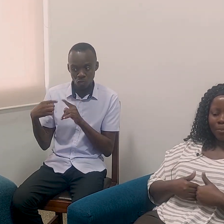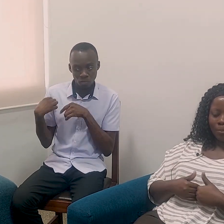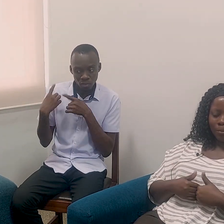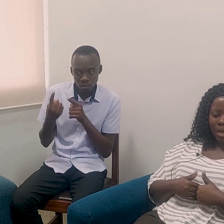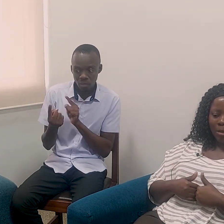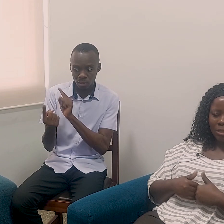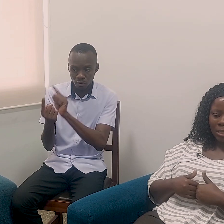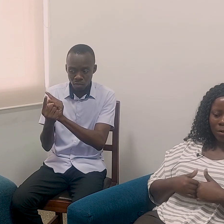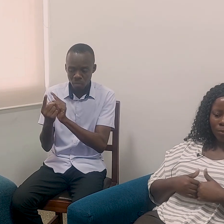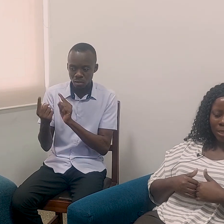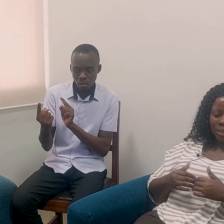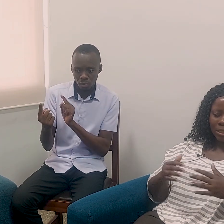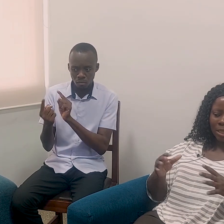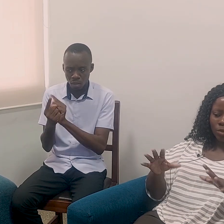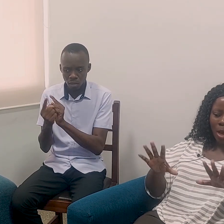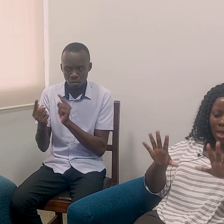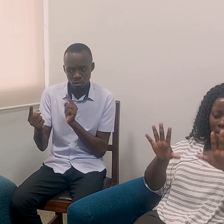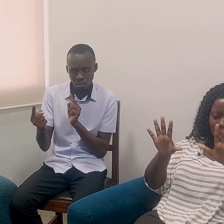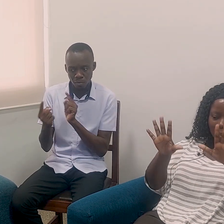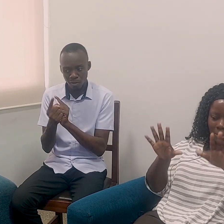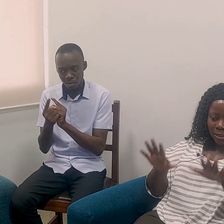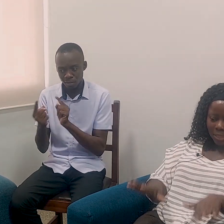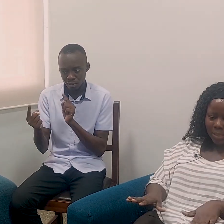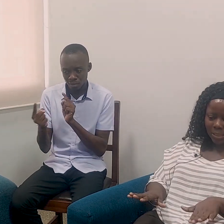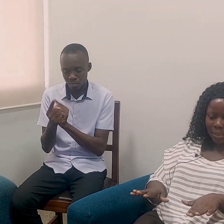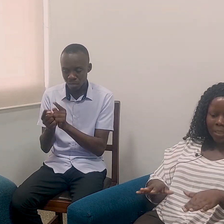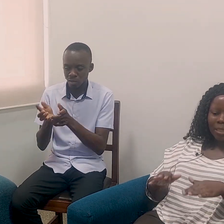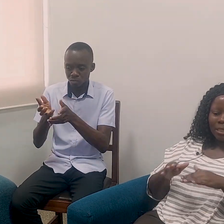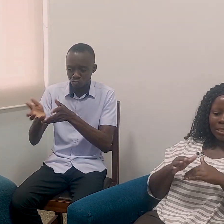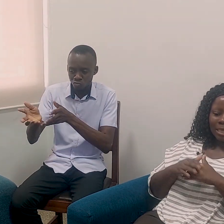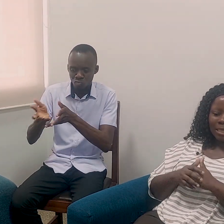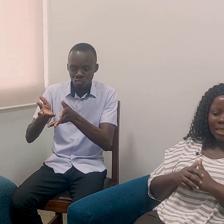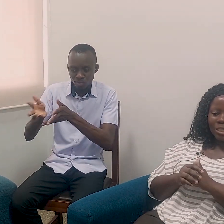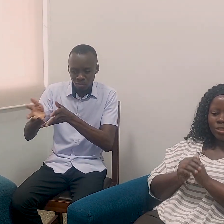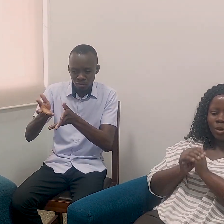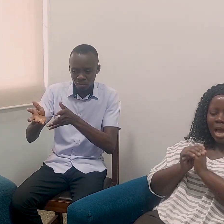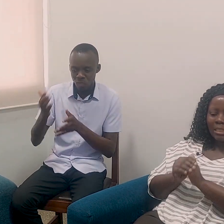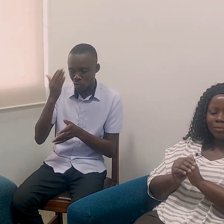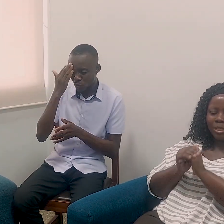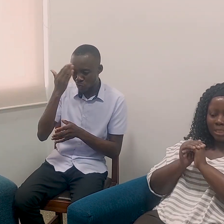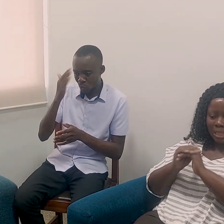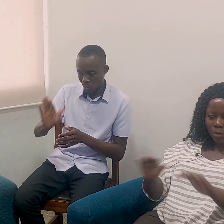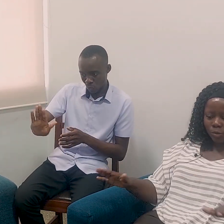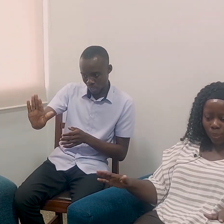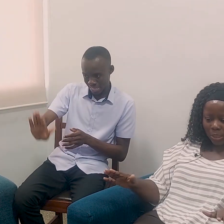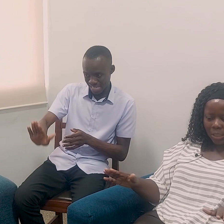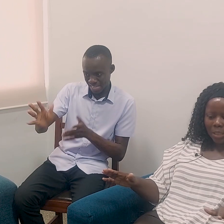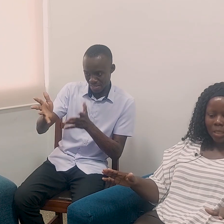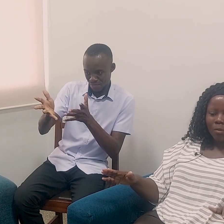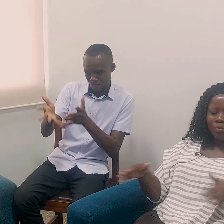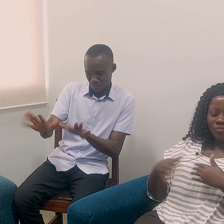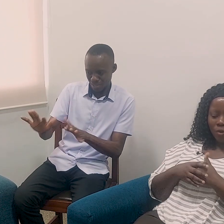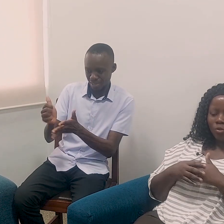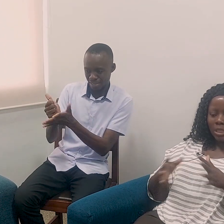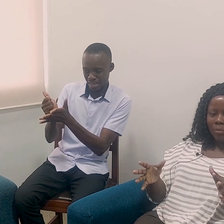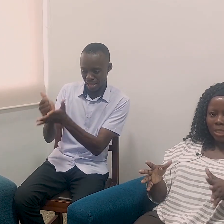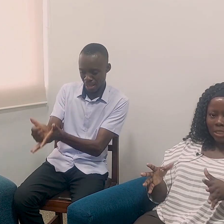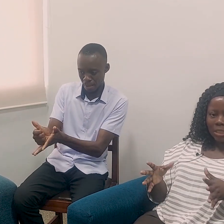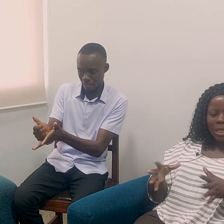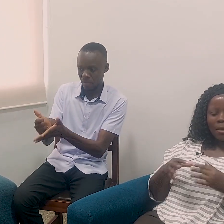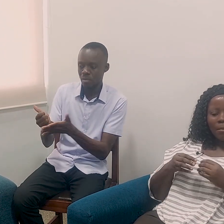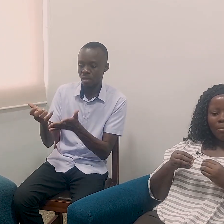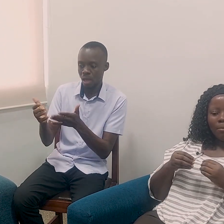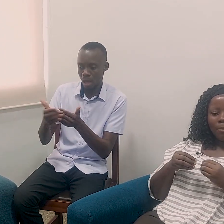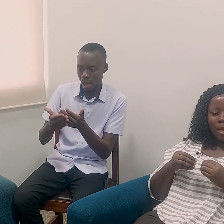the counselor or practitioner, you are certain that the issue has been dealt with before you